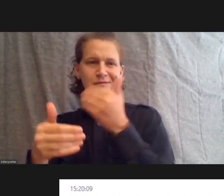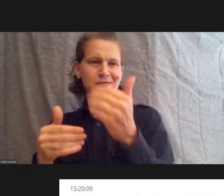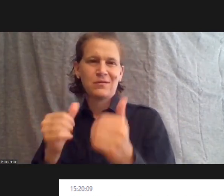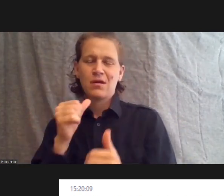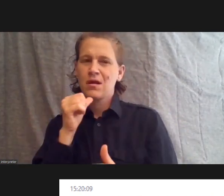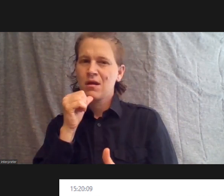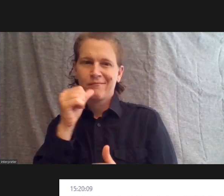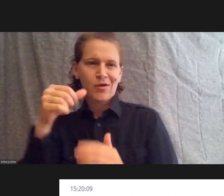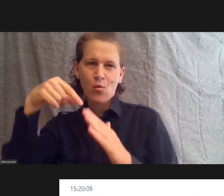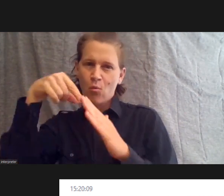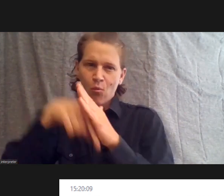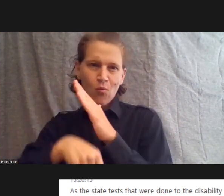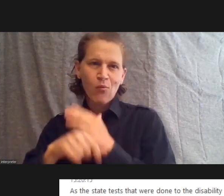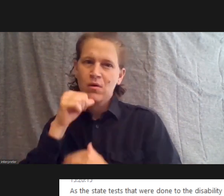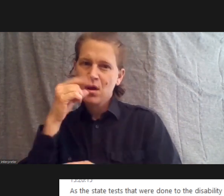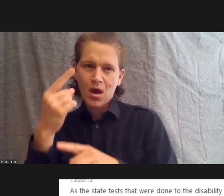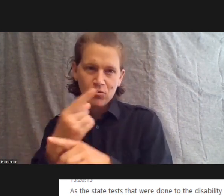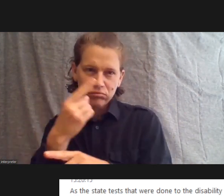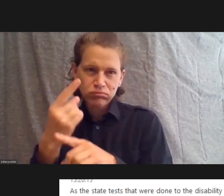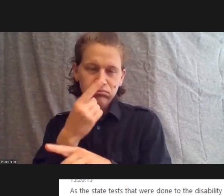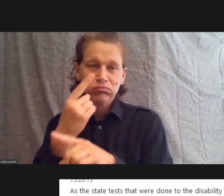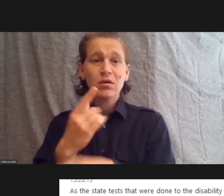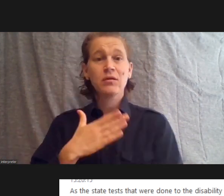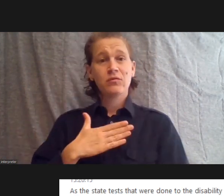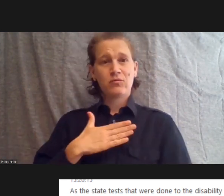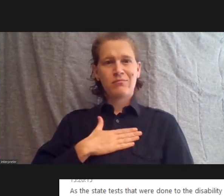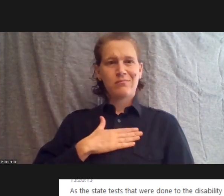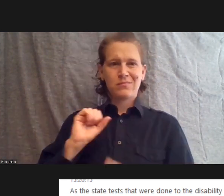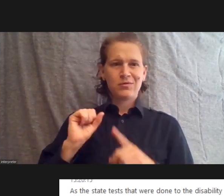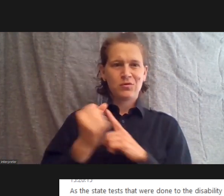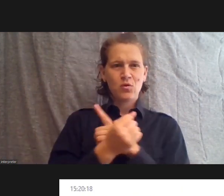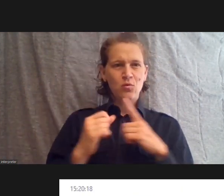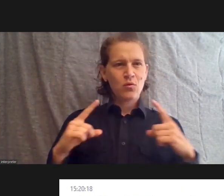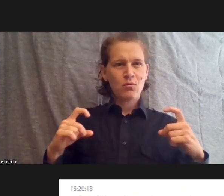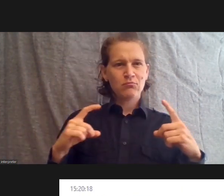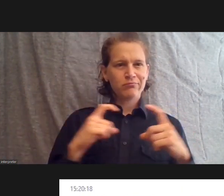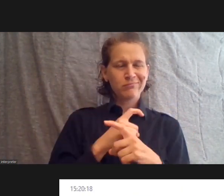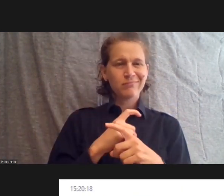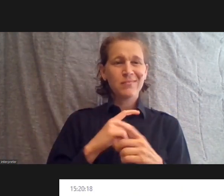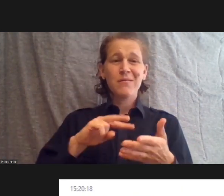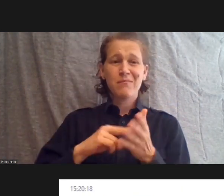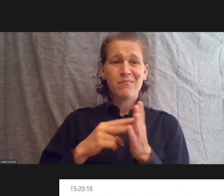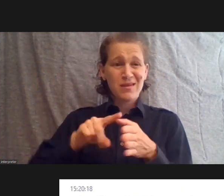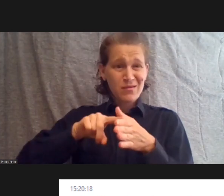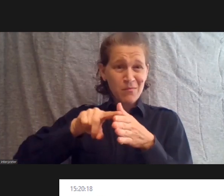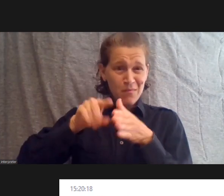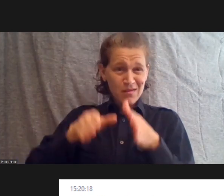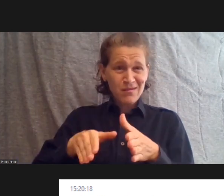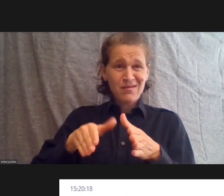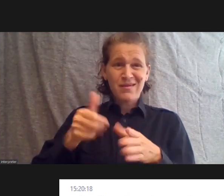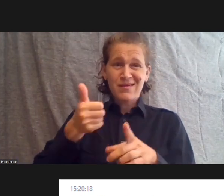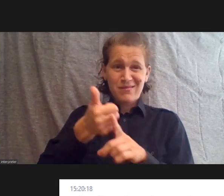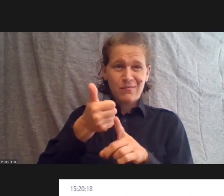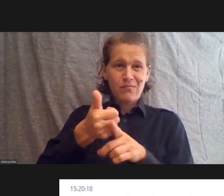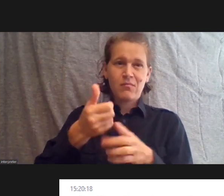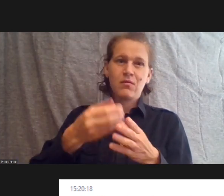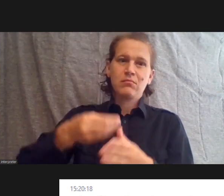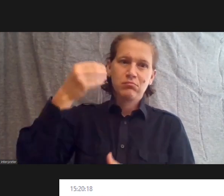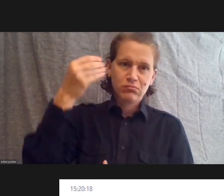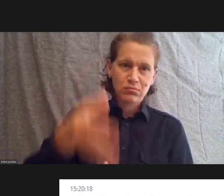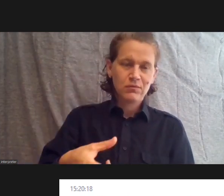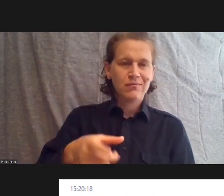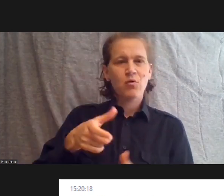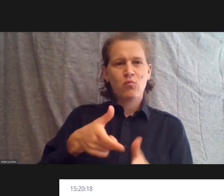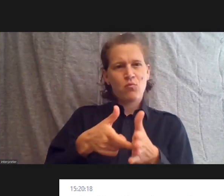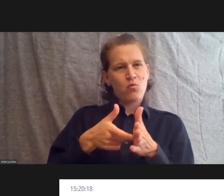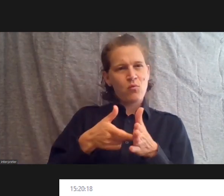accurate. Given the complexity of my case, these specialists did not come cheap, but were going to be needed to present my case.